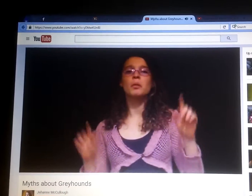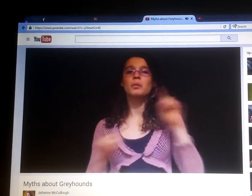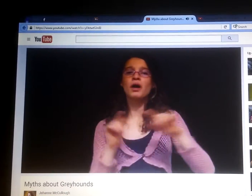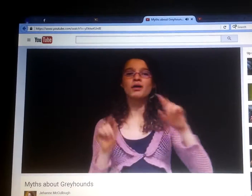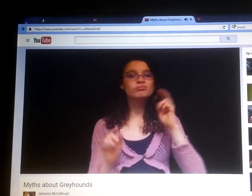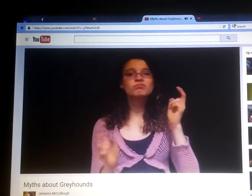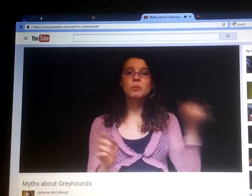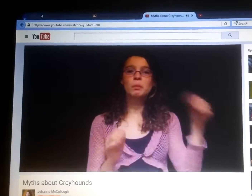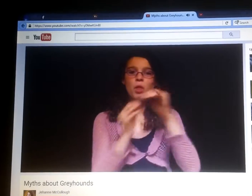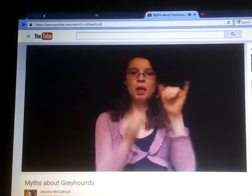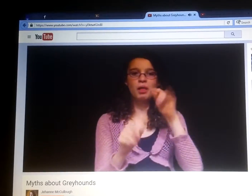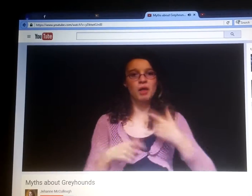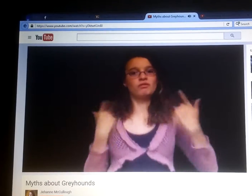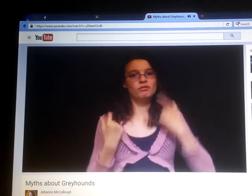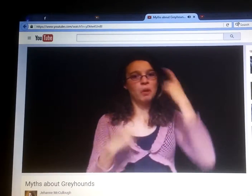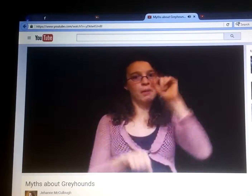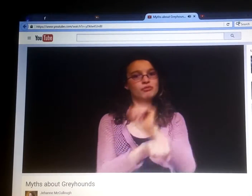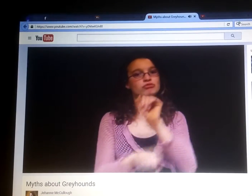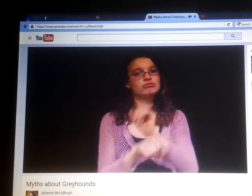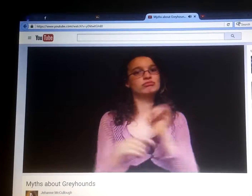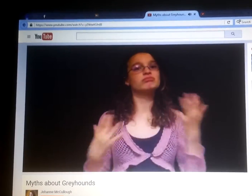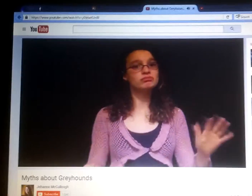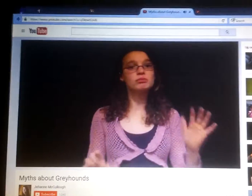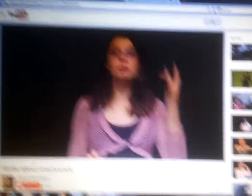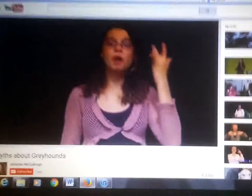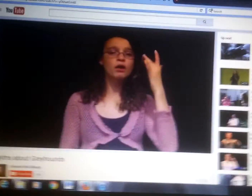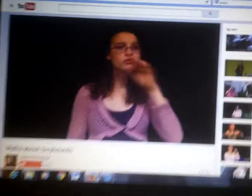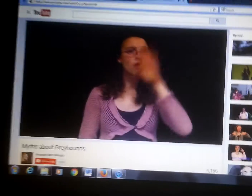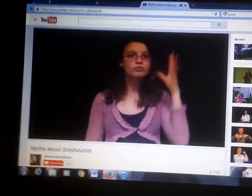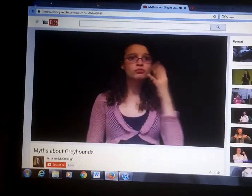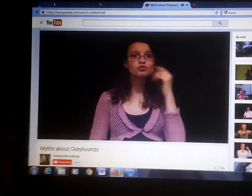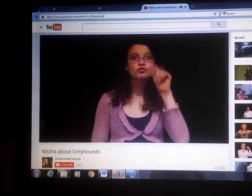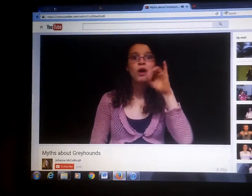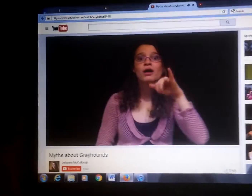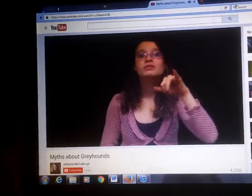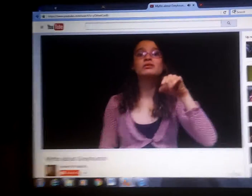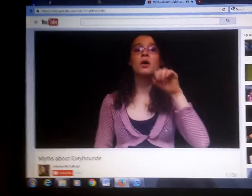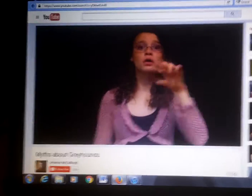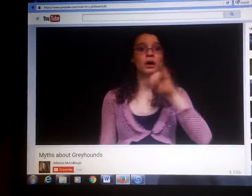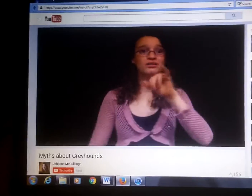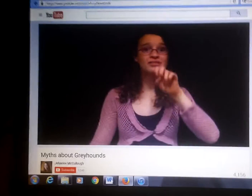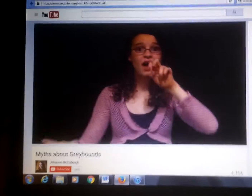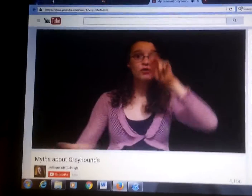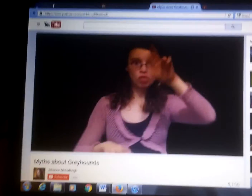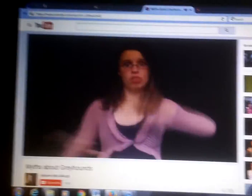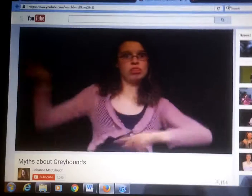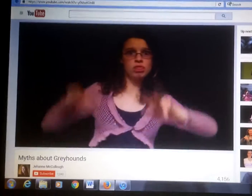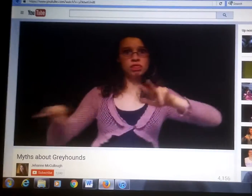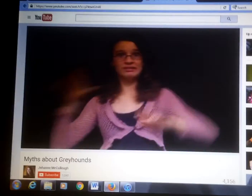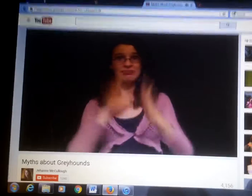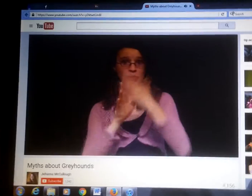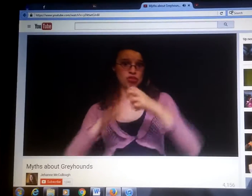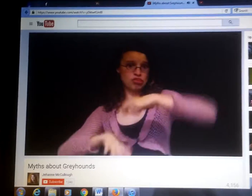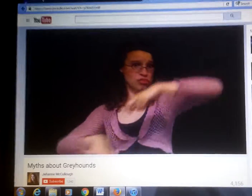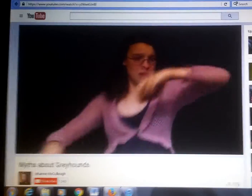race better. But they only live their life to race. They never get to play with toys. Some have never